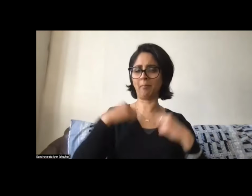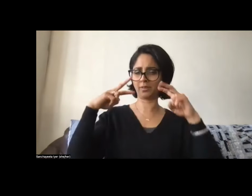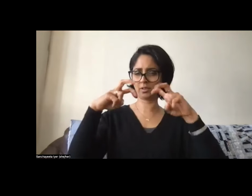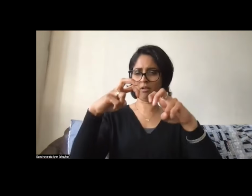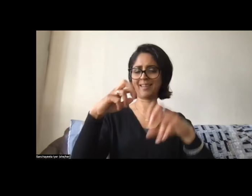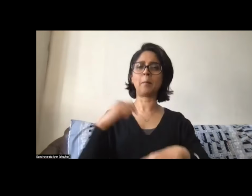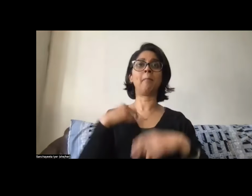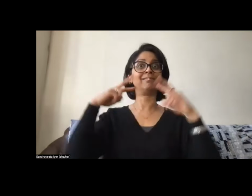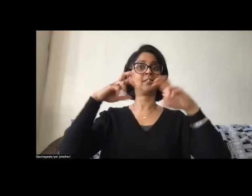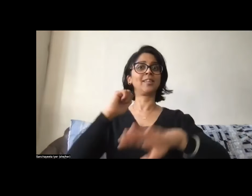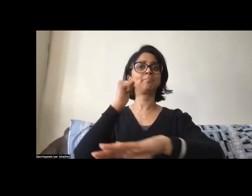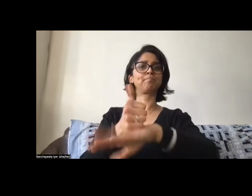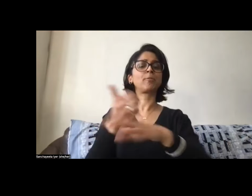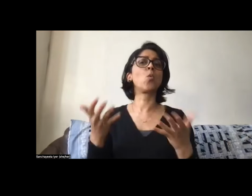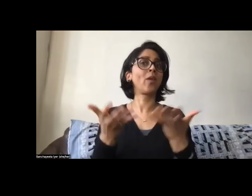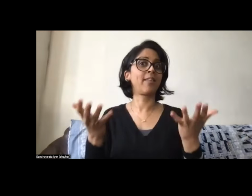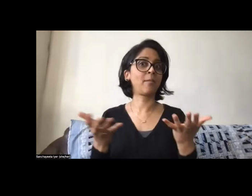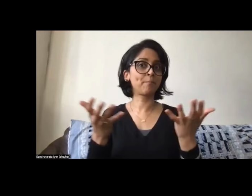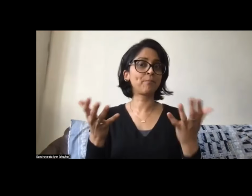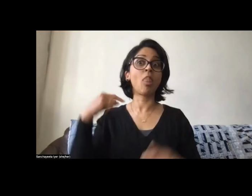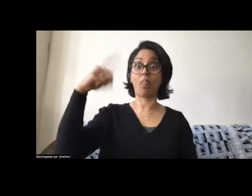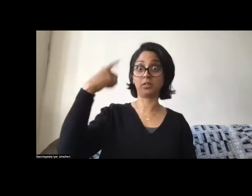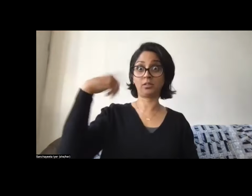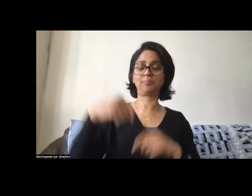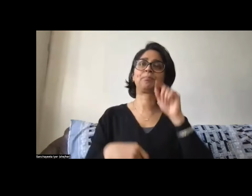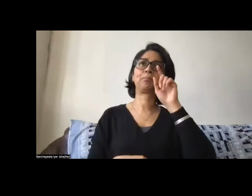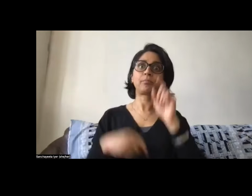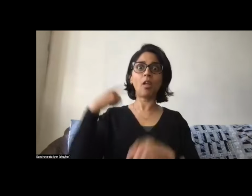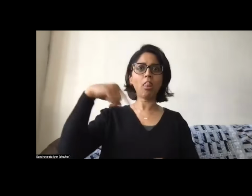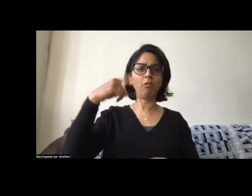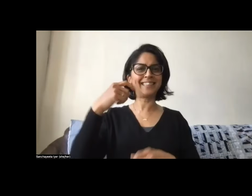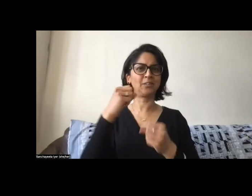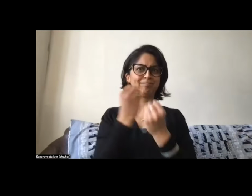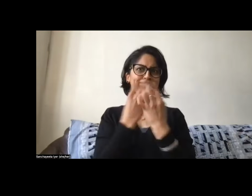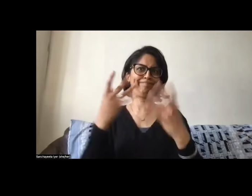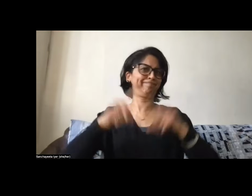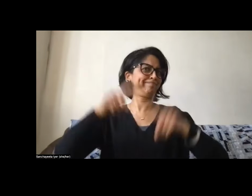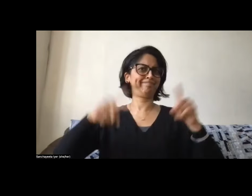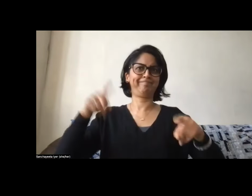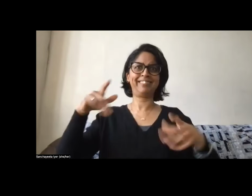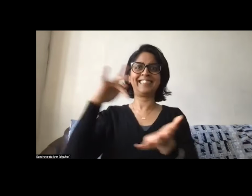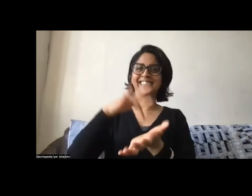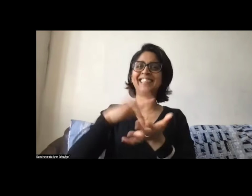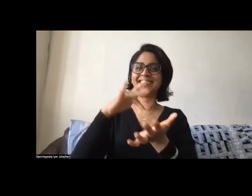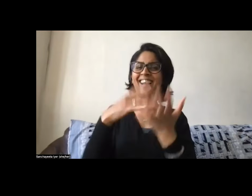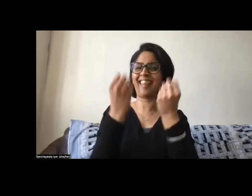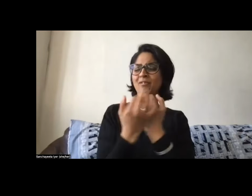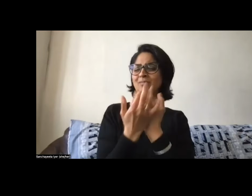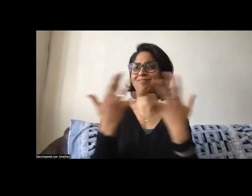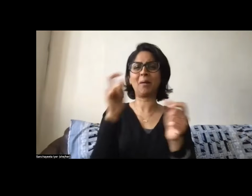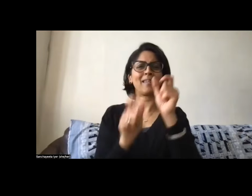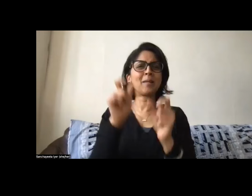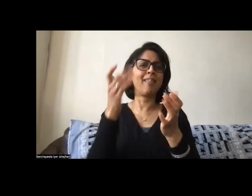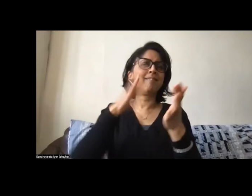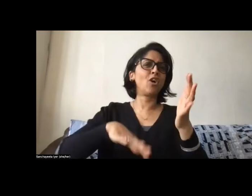you a little context, my research is based in London. Because London